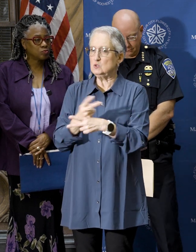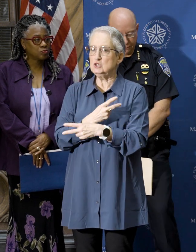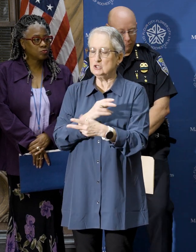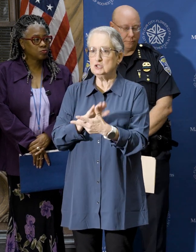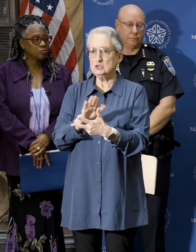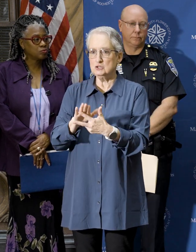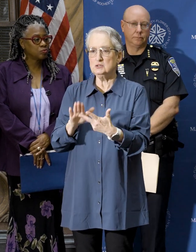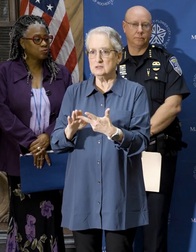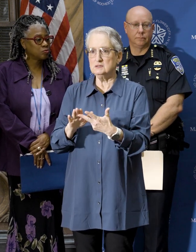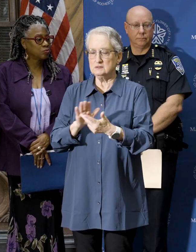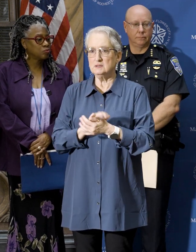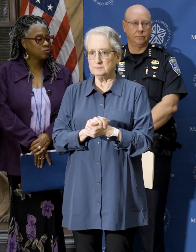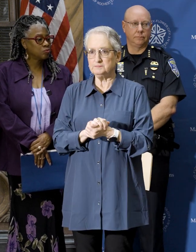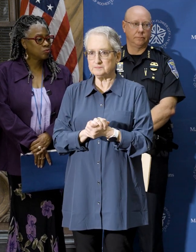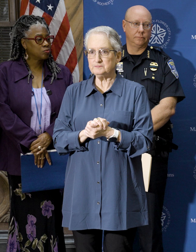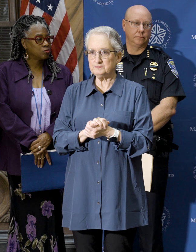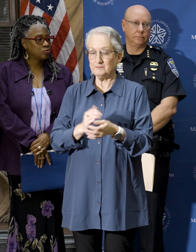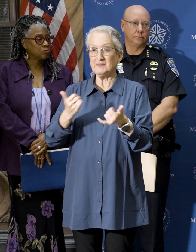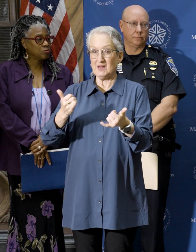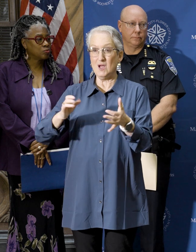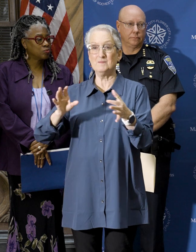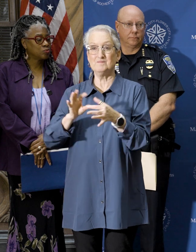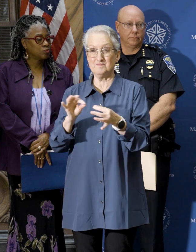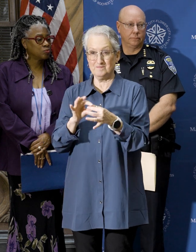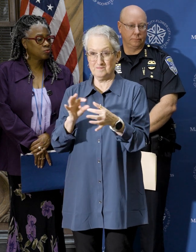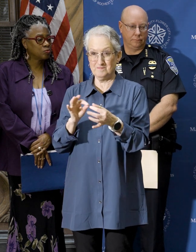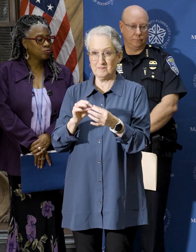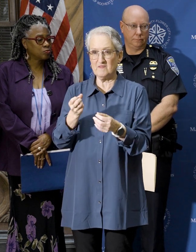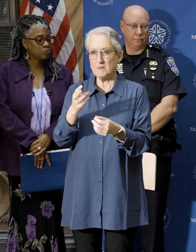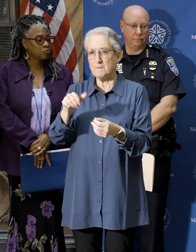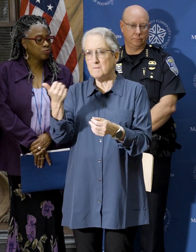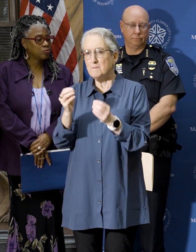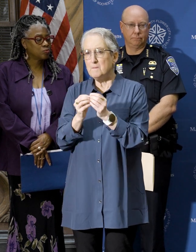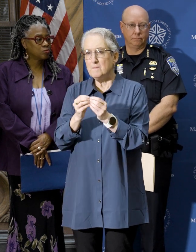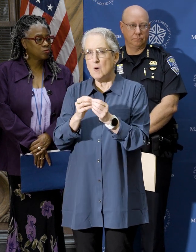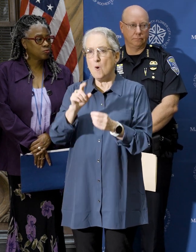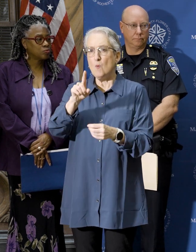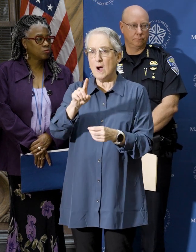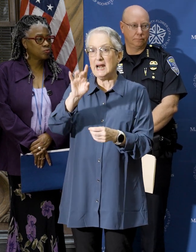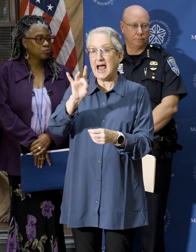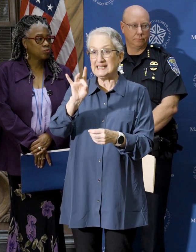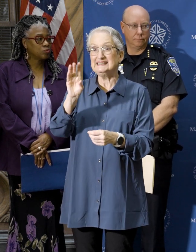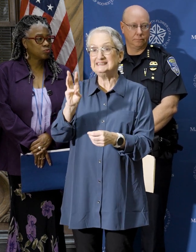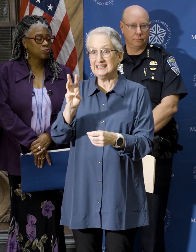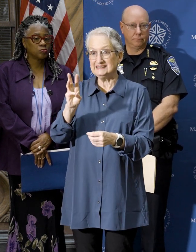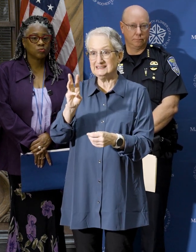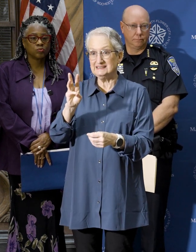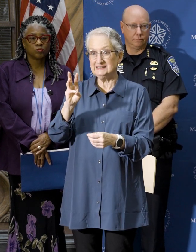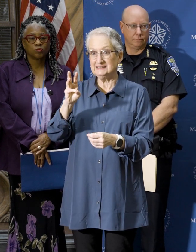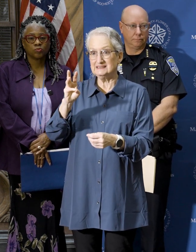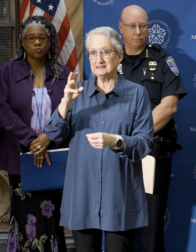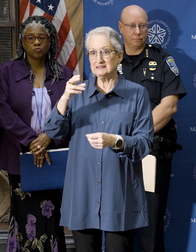shut down. I'm going to highlight a few of those. At 186 Hollenbeck, we had an individual running an illegal